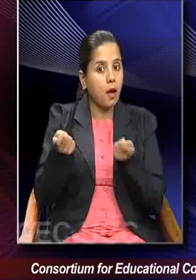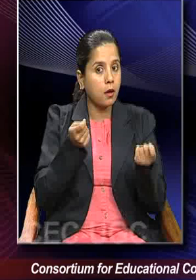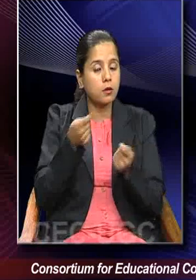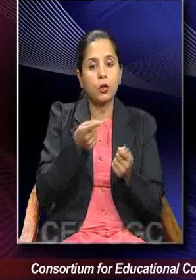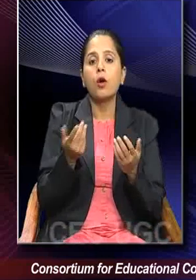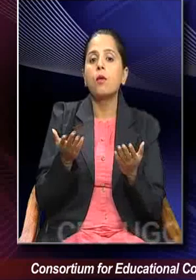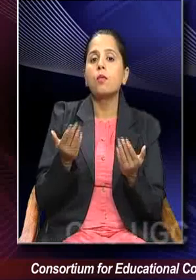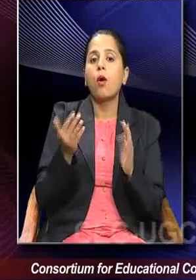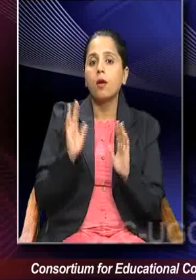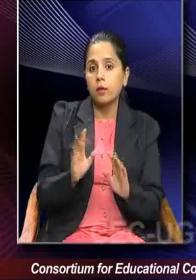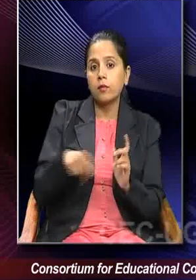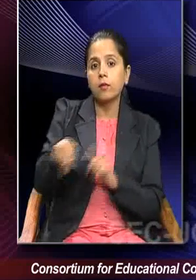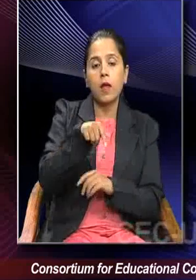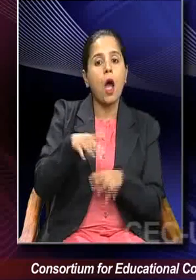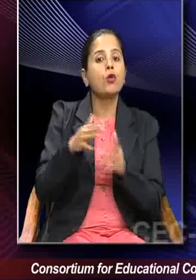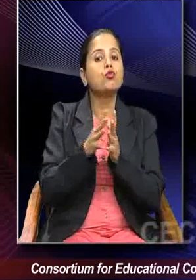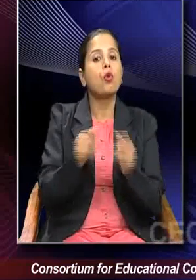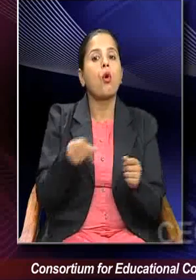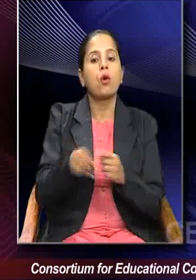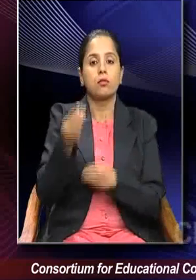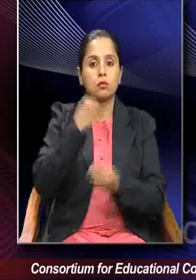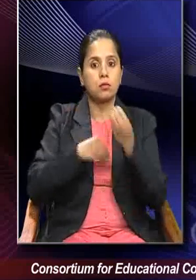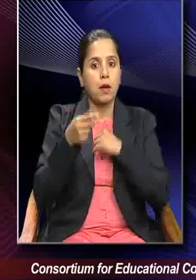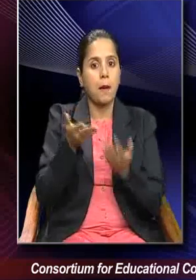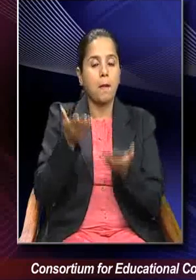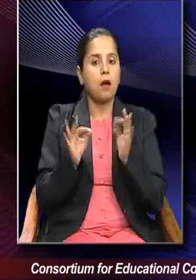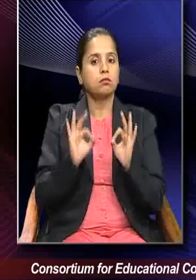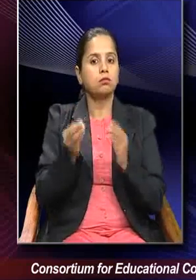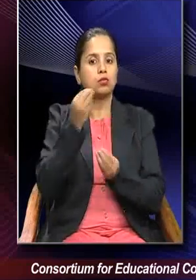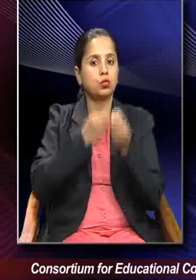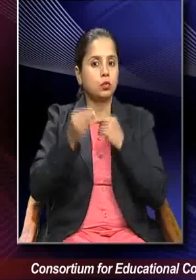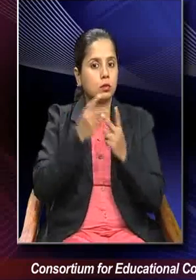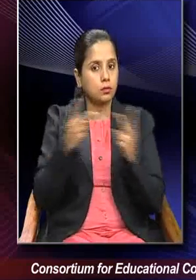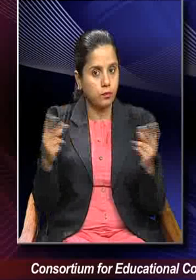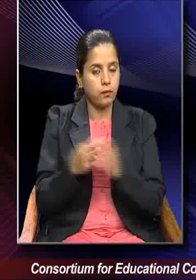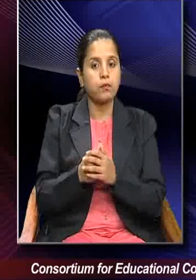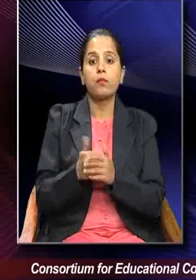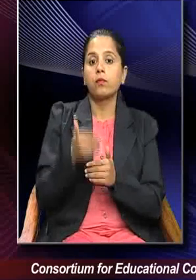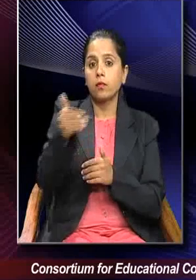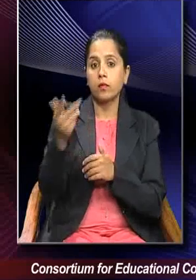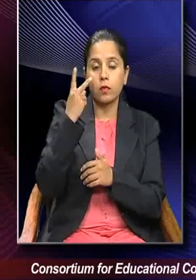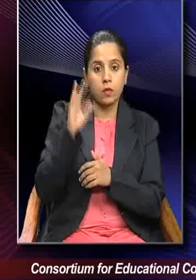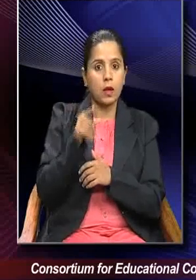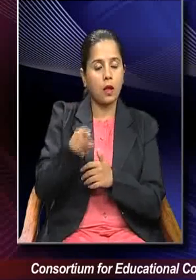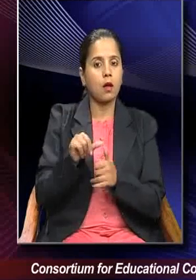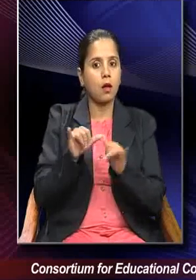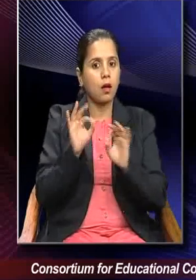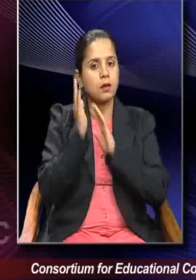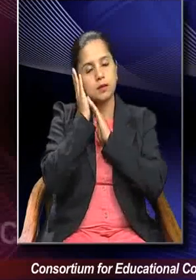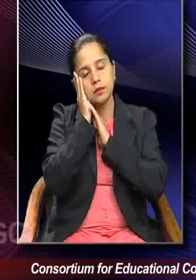be facilitated by eating a balanced diet, getting the adequate